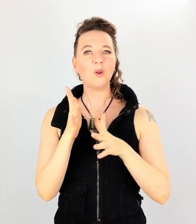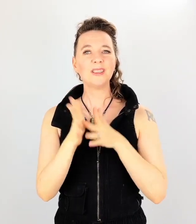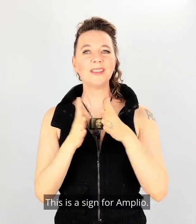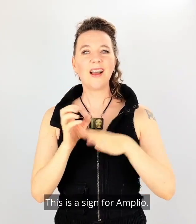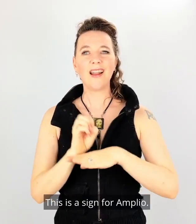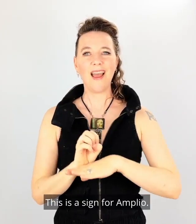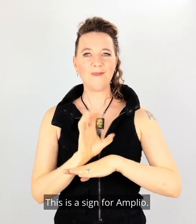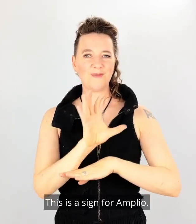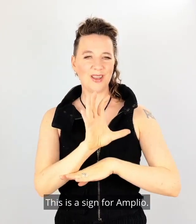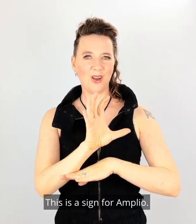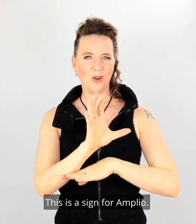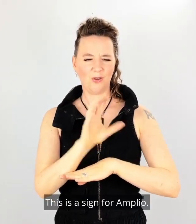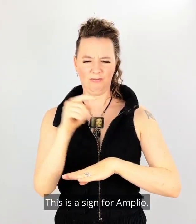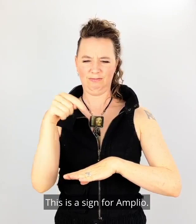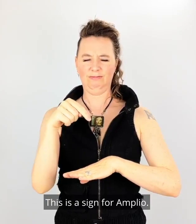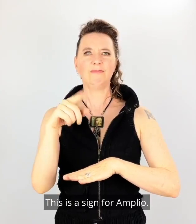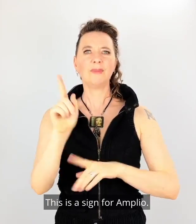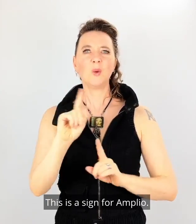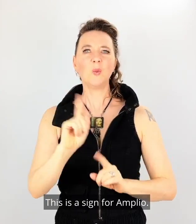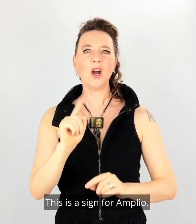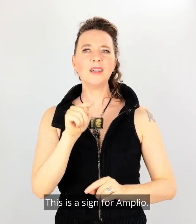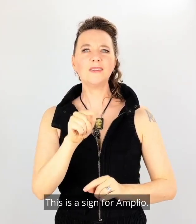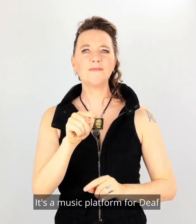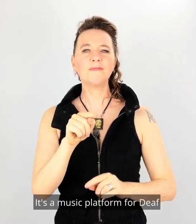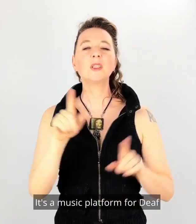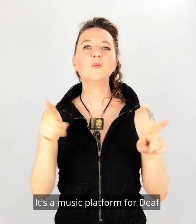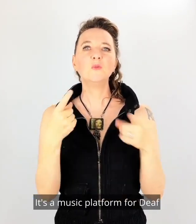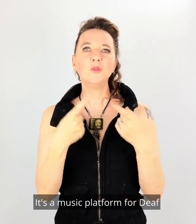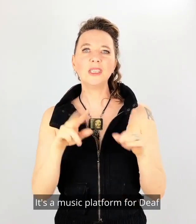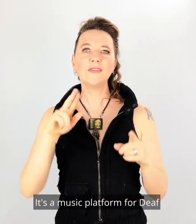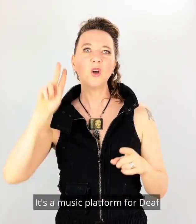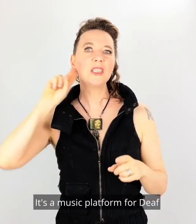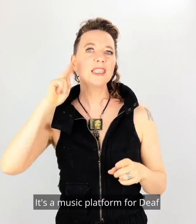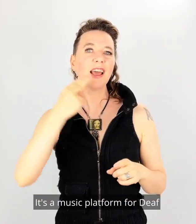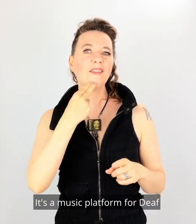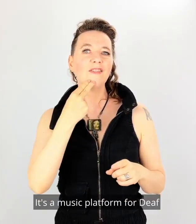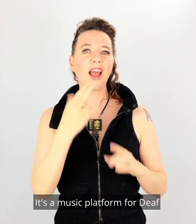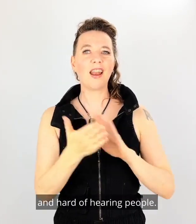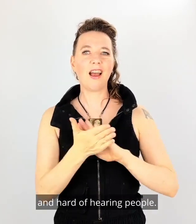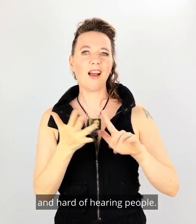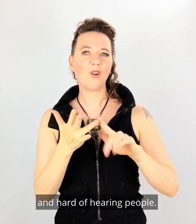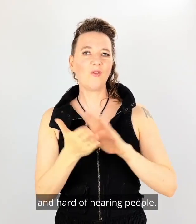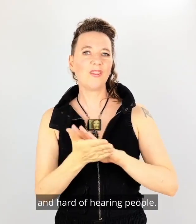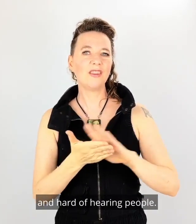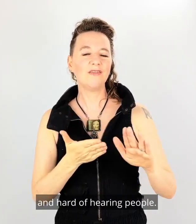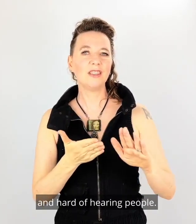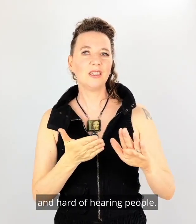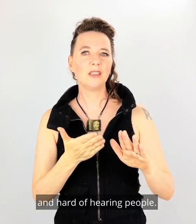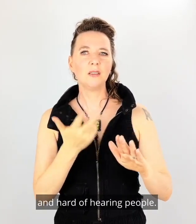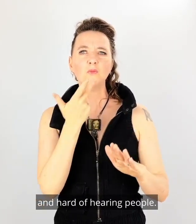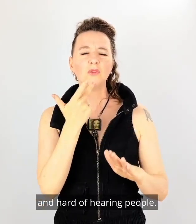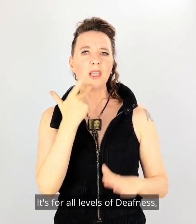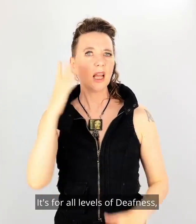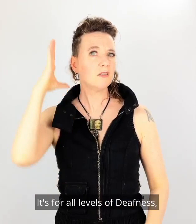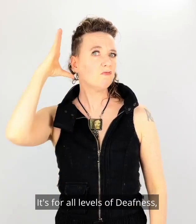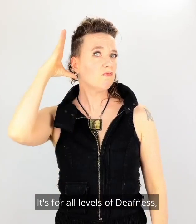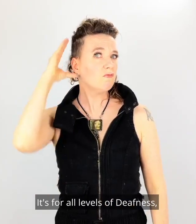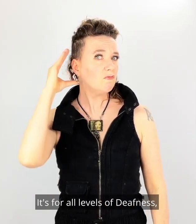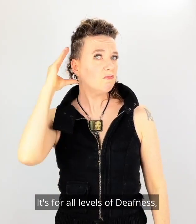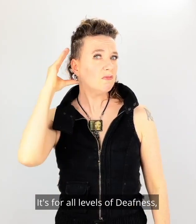This is the sign for Amplio. It's a music platform for deaf and hard of hearing people. It's for all